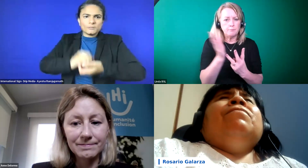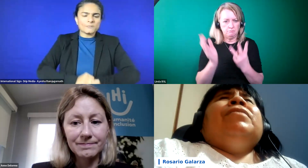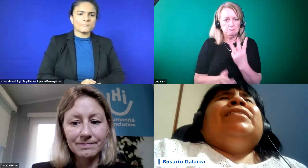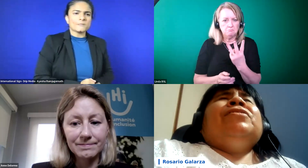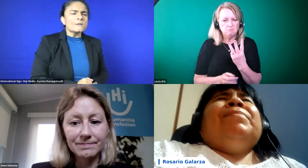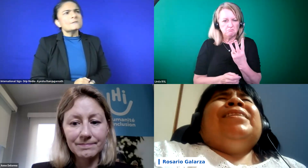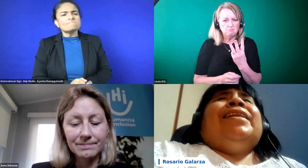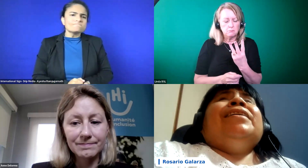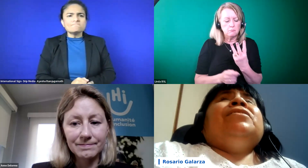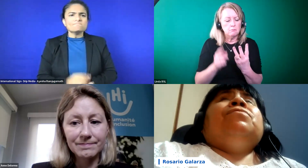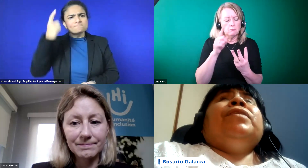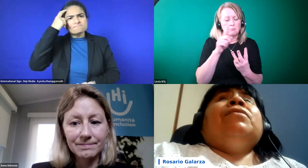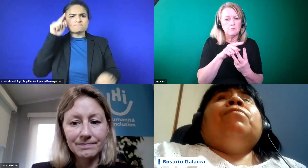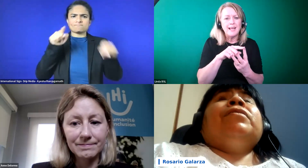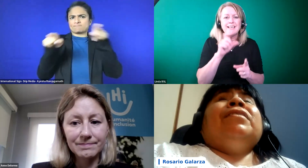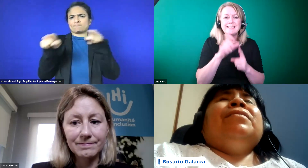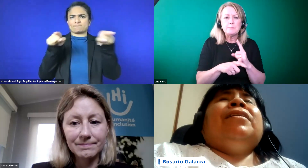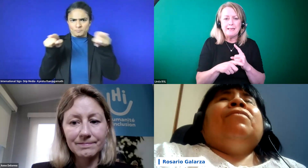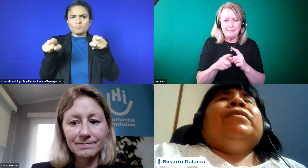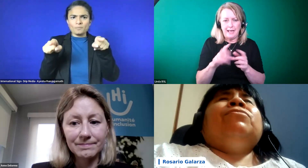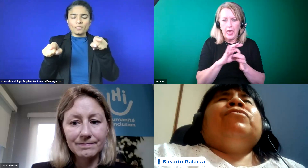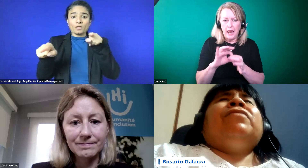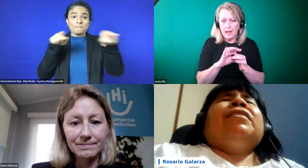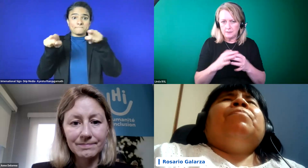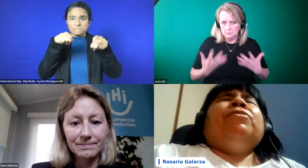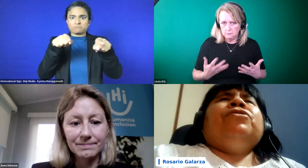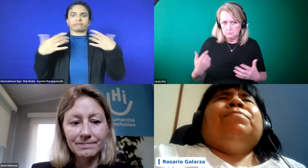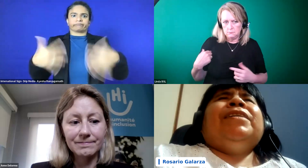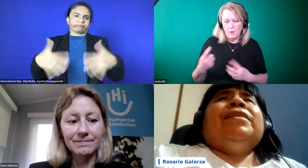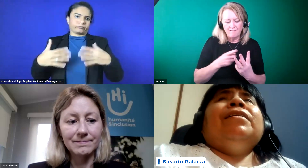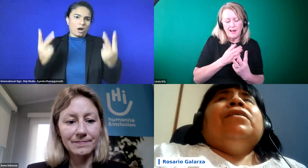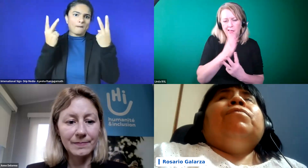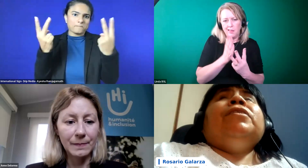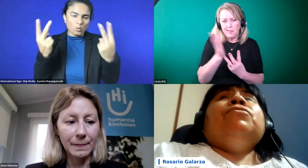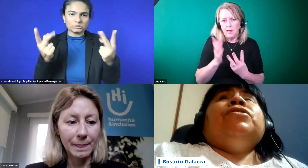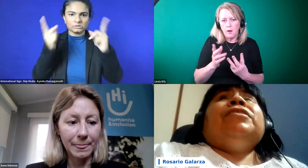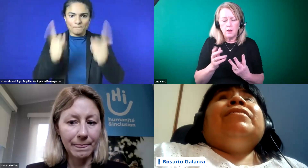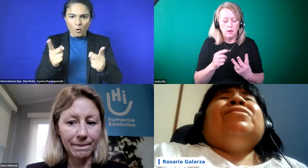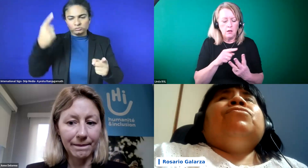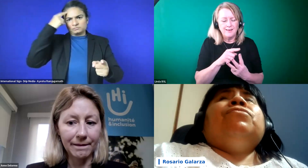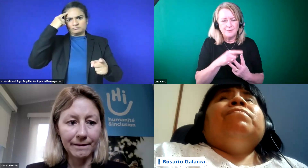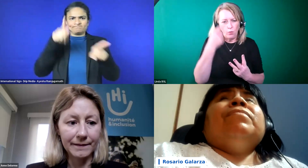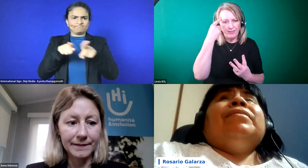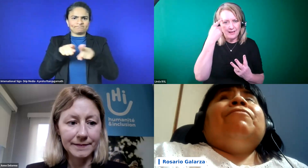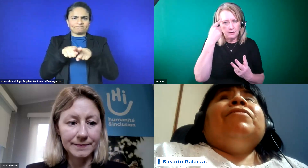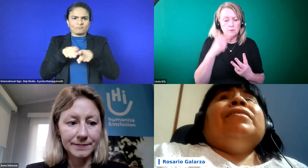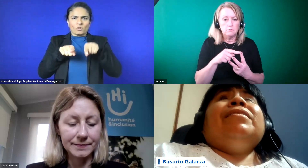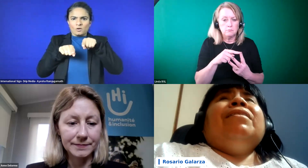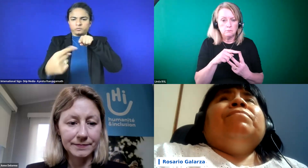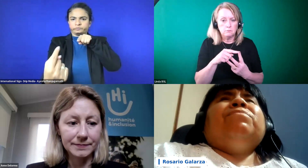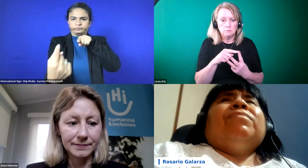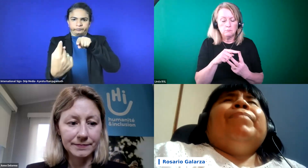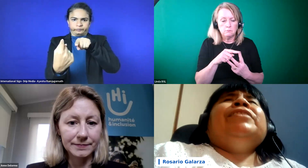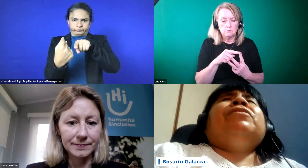Especially in International Disability Alliance, we are working with twin-track approach. Especially, we need to consider to